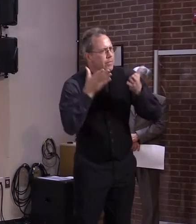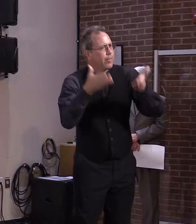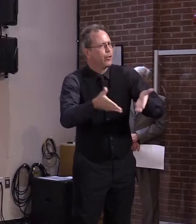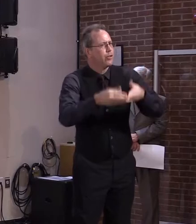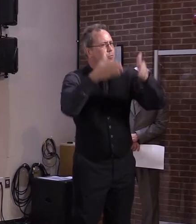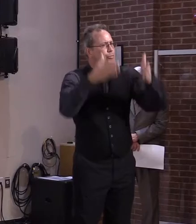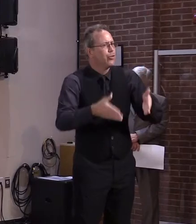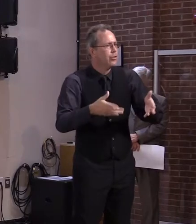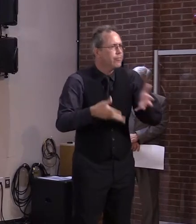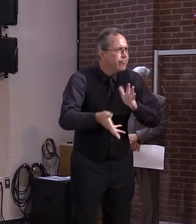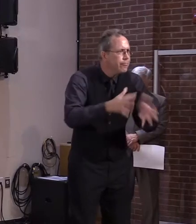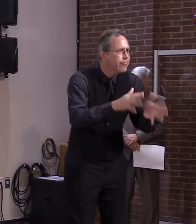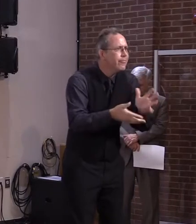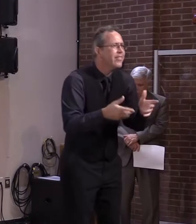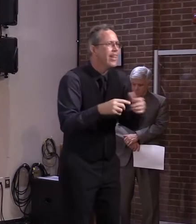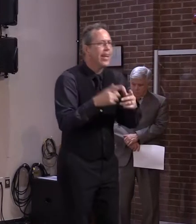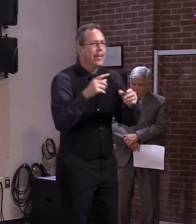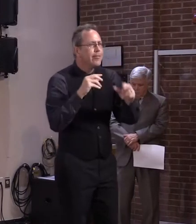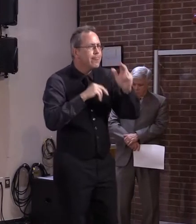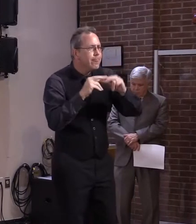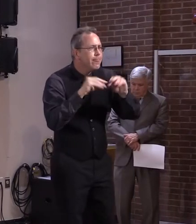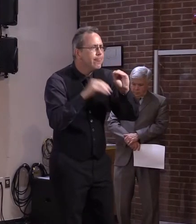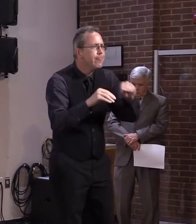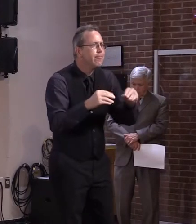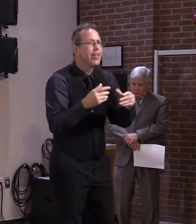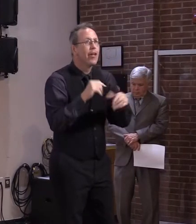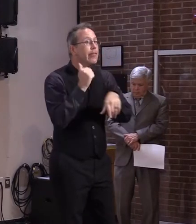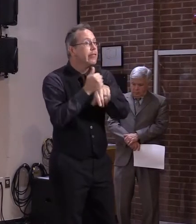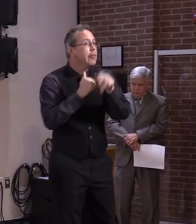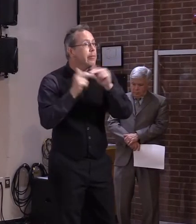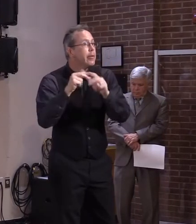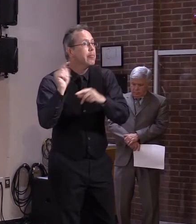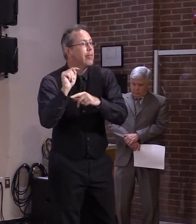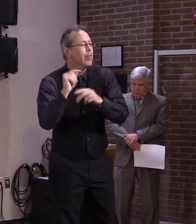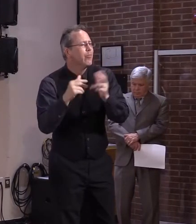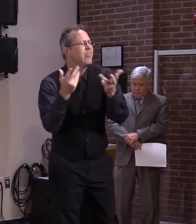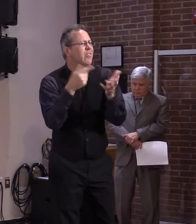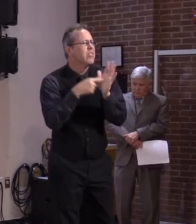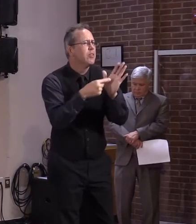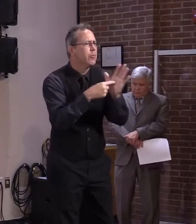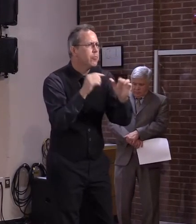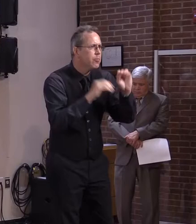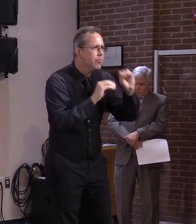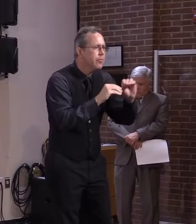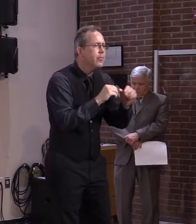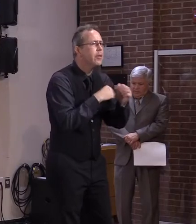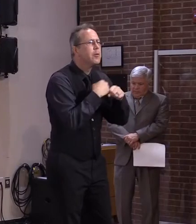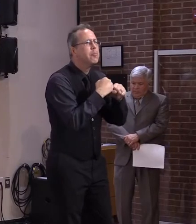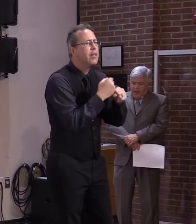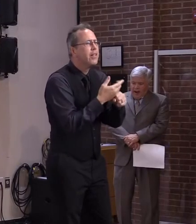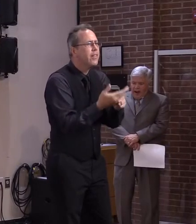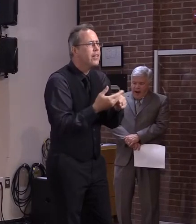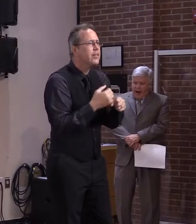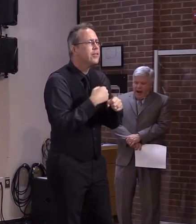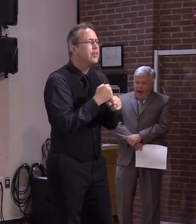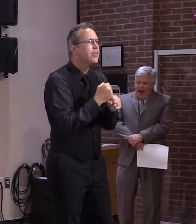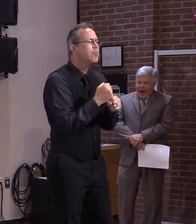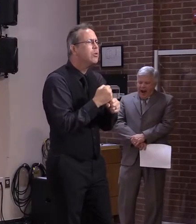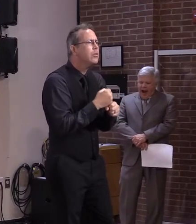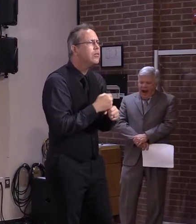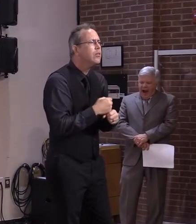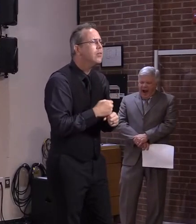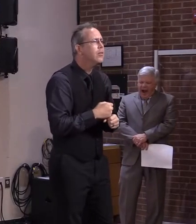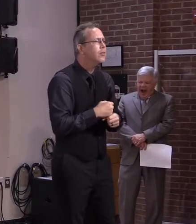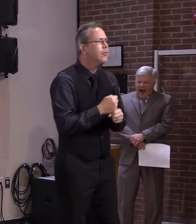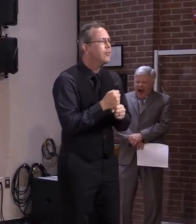bathrooms. I saw students in a culinary arts program making pastries. Students receiving cosmetology instruction from a local business